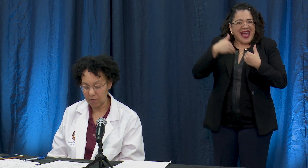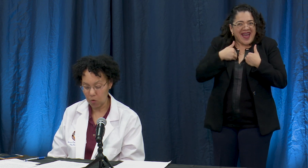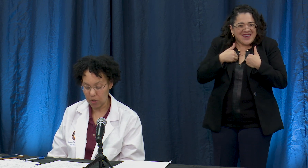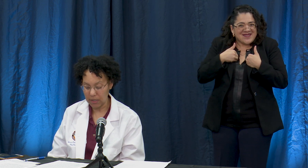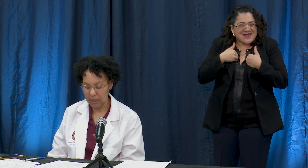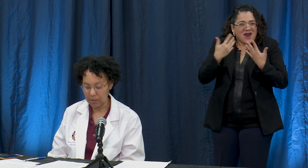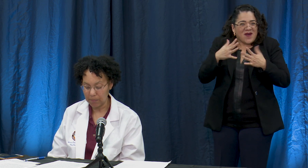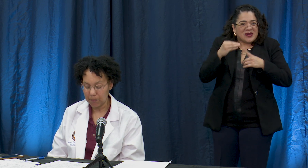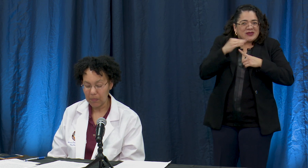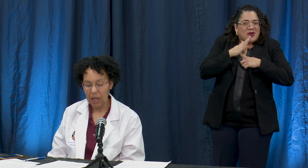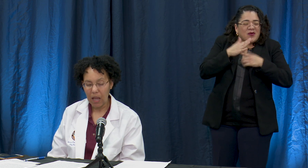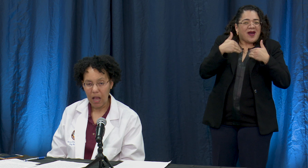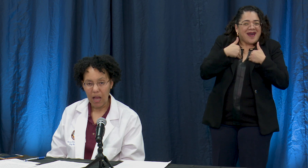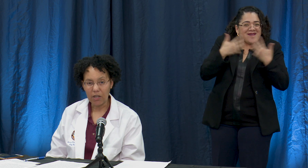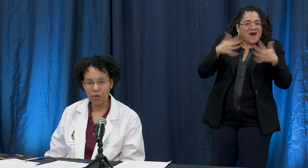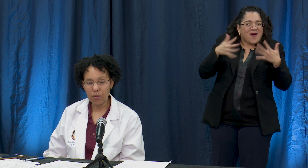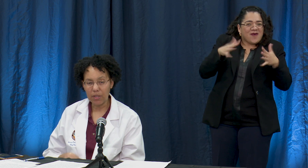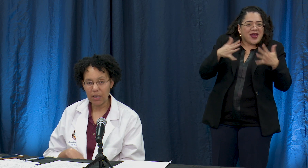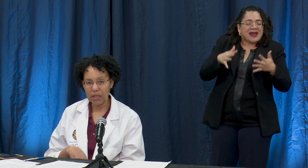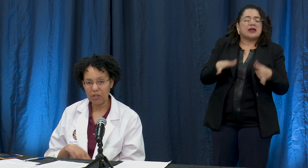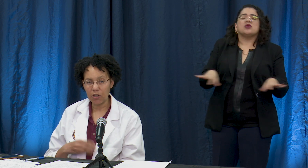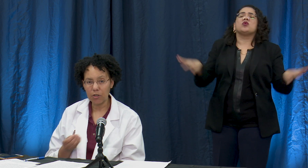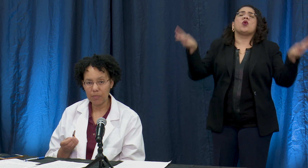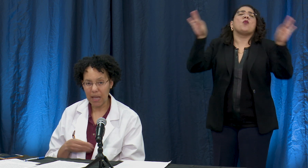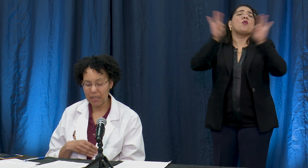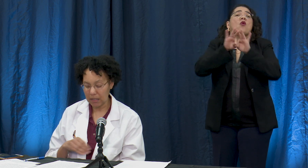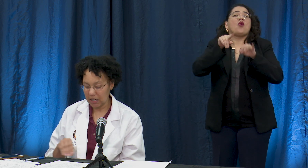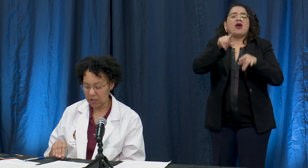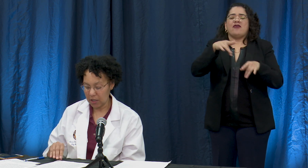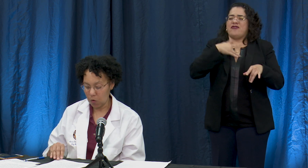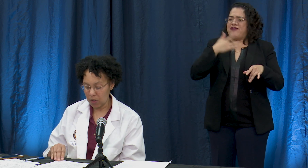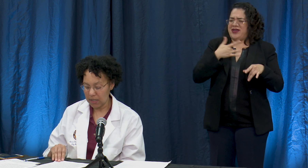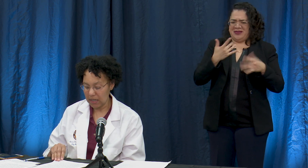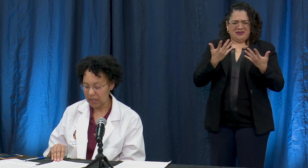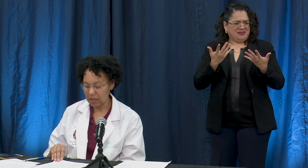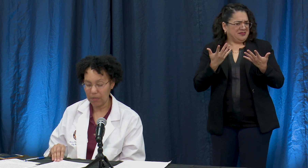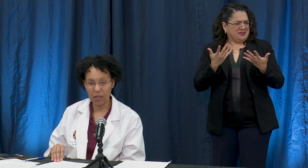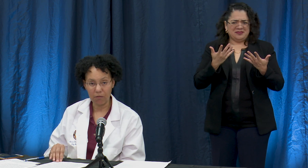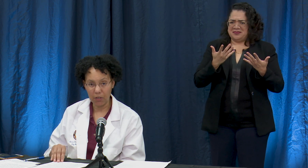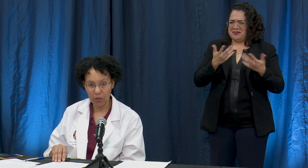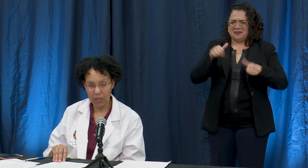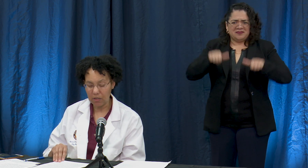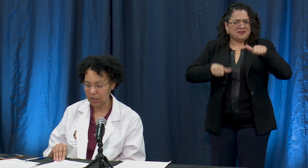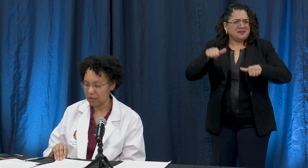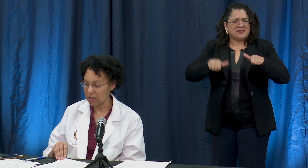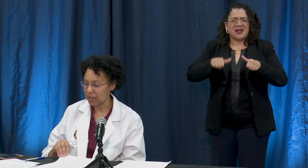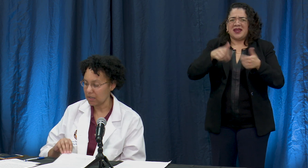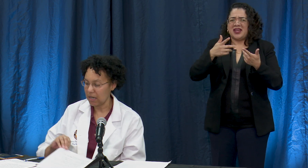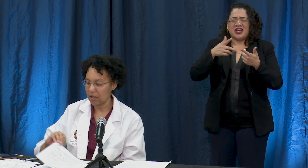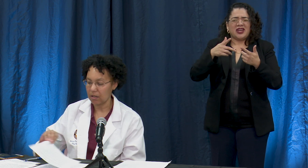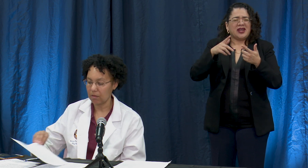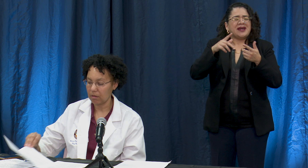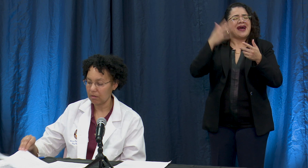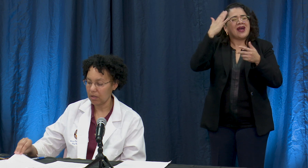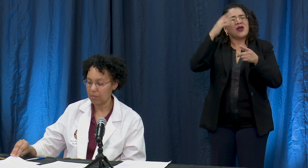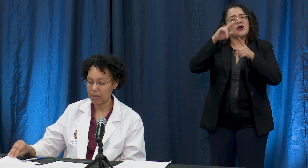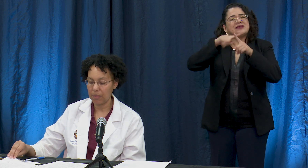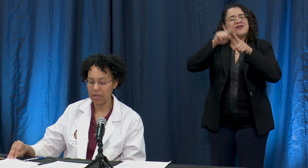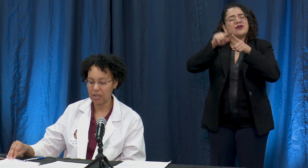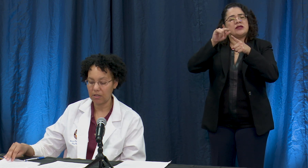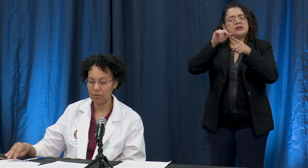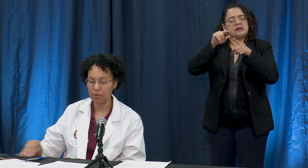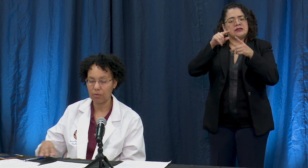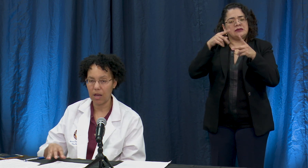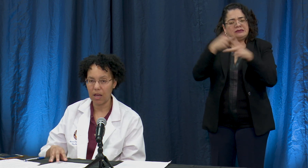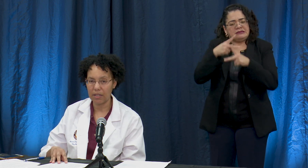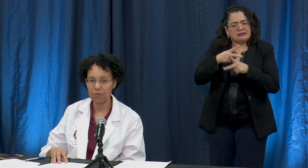should self-quarantine. I know the terms isolation and quarantine can be confusing, so I'd just like to take a couple of